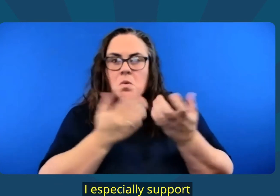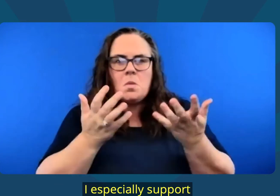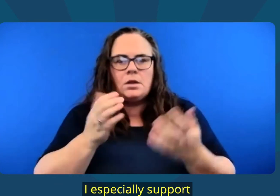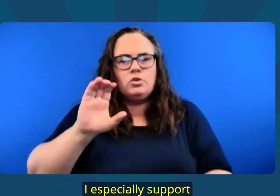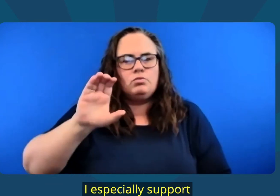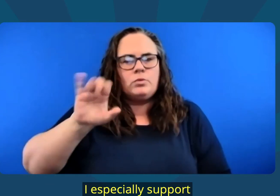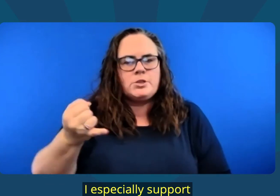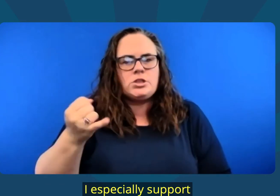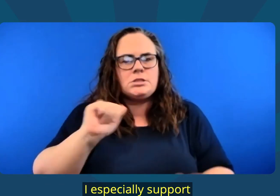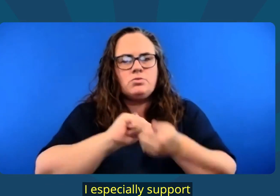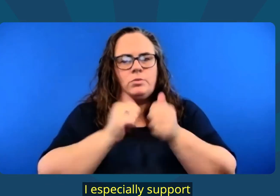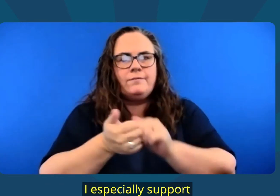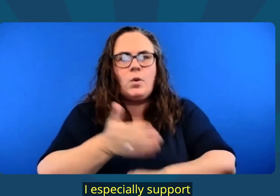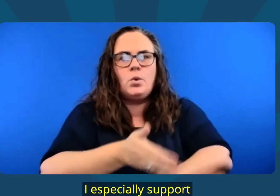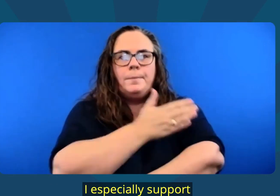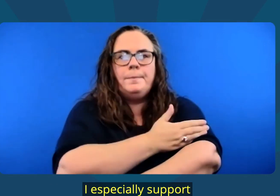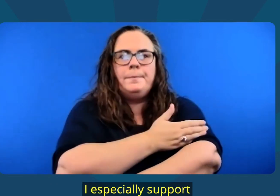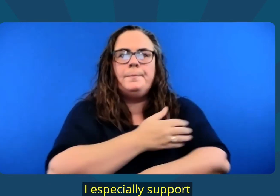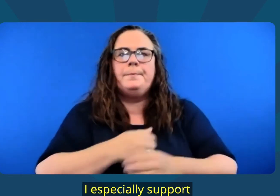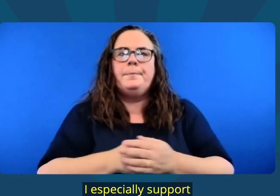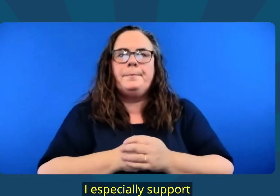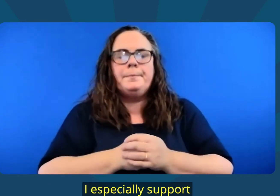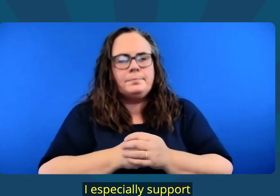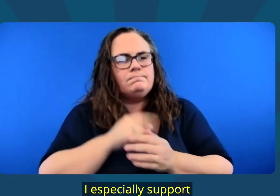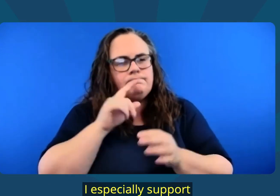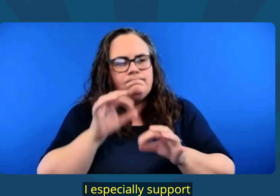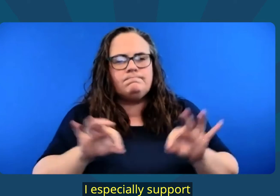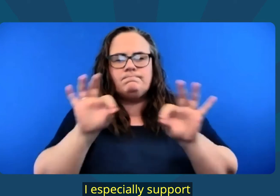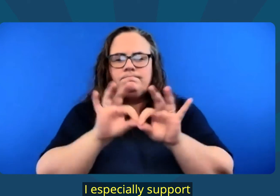I especially support criminal justice reform.